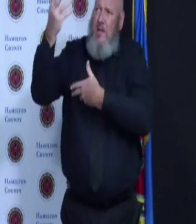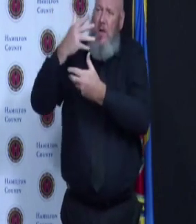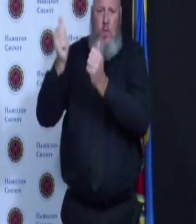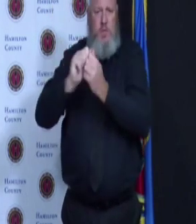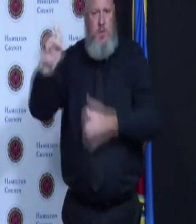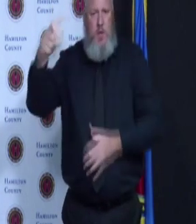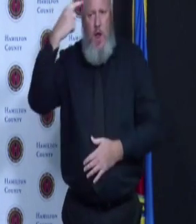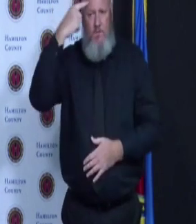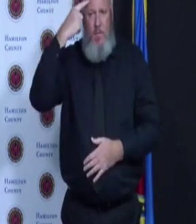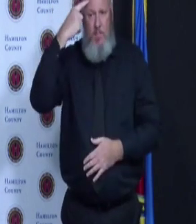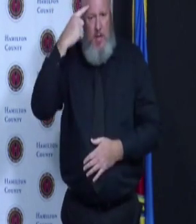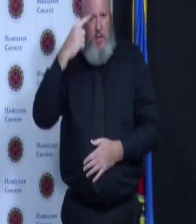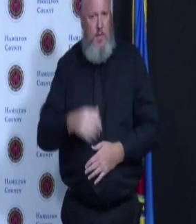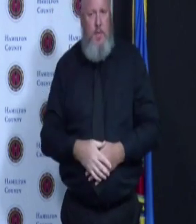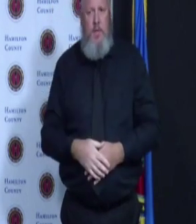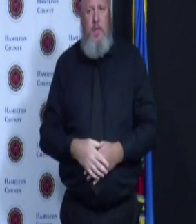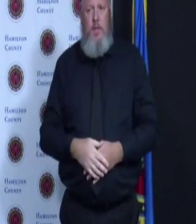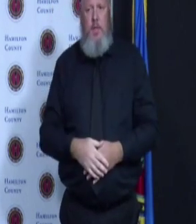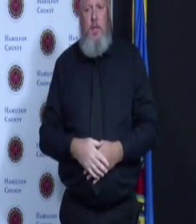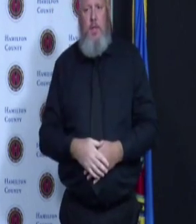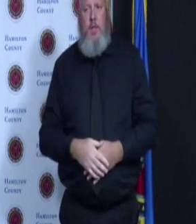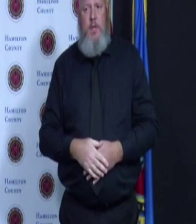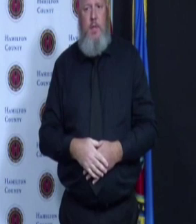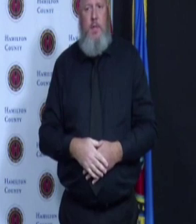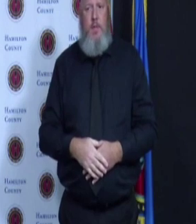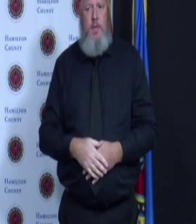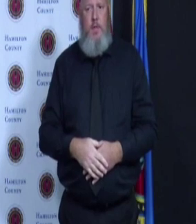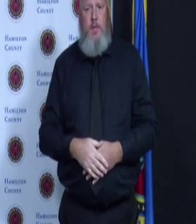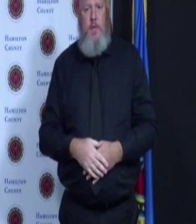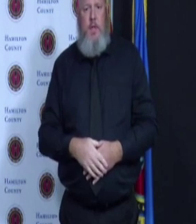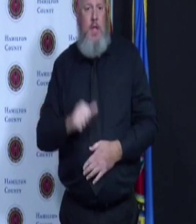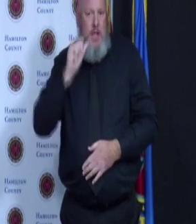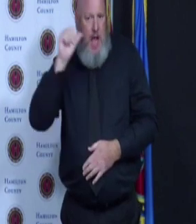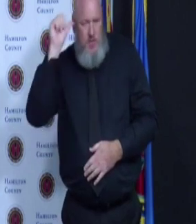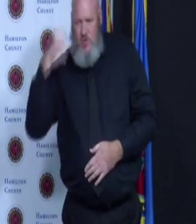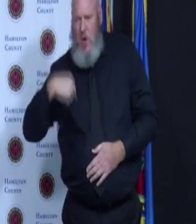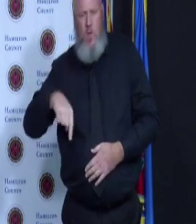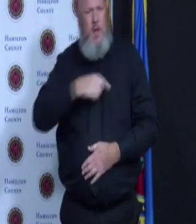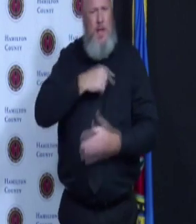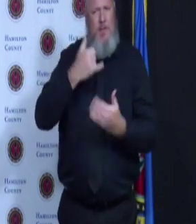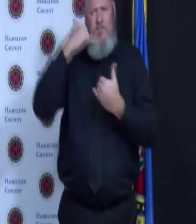governor and expressed our concern that the uneven